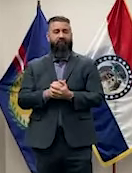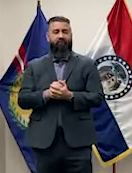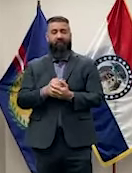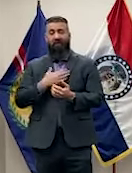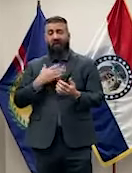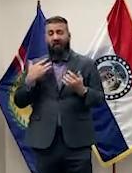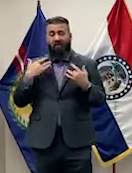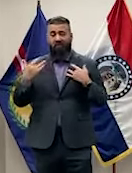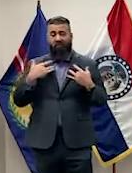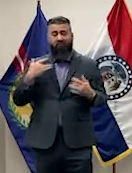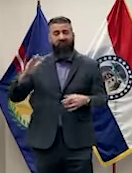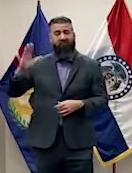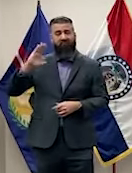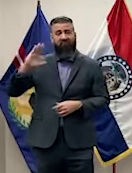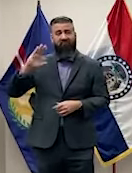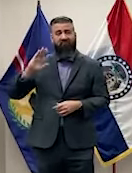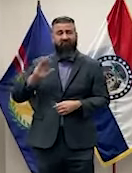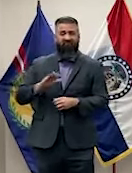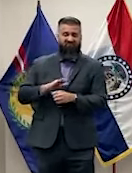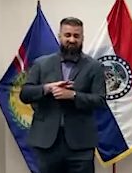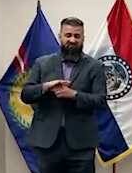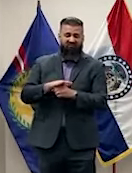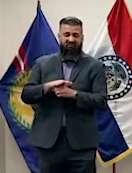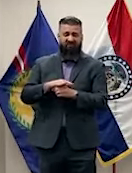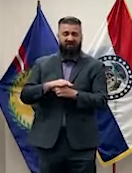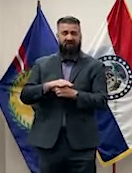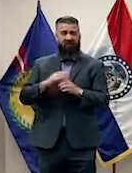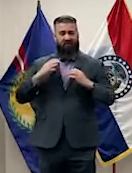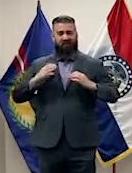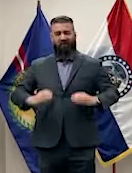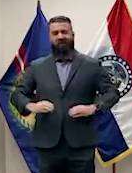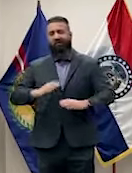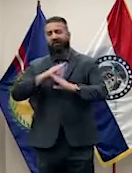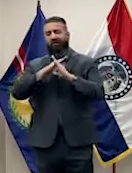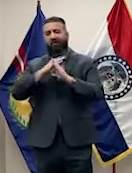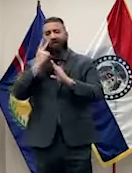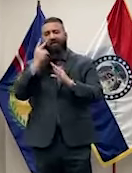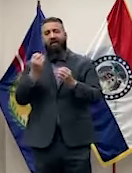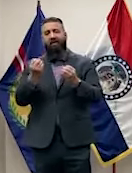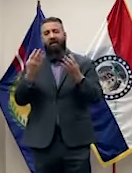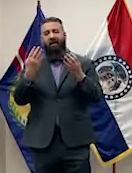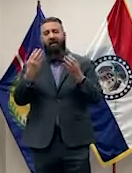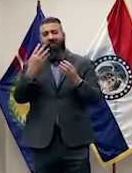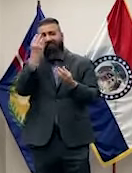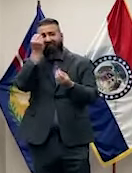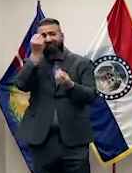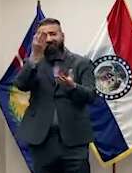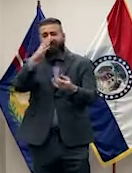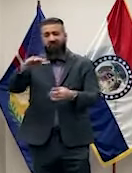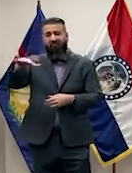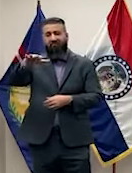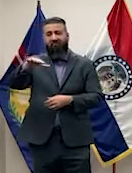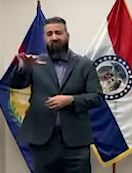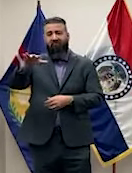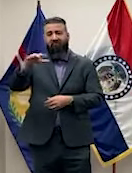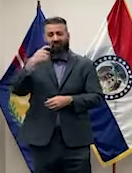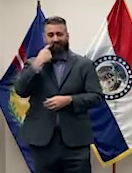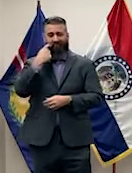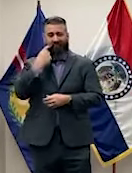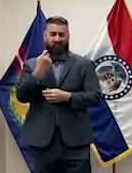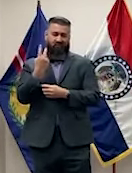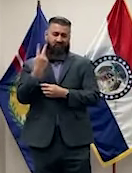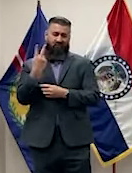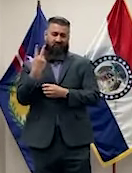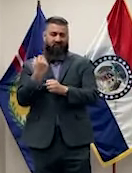concerns in the past have been around consumer protections. We've seen a lot of information in the past couple of